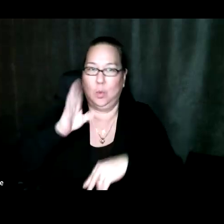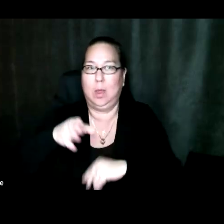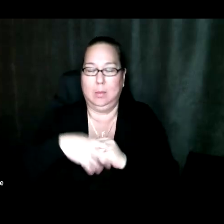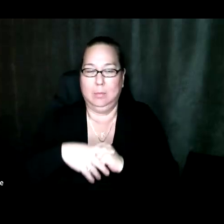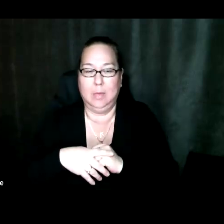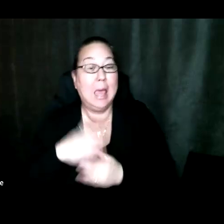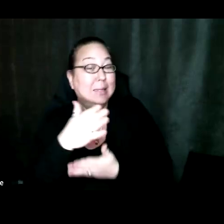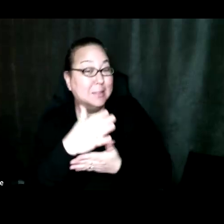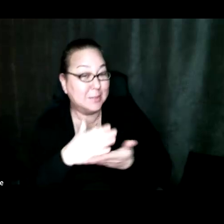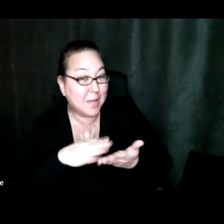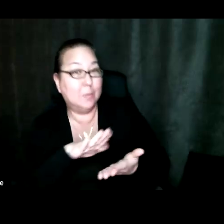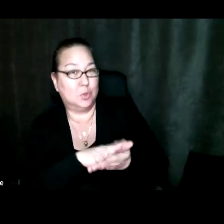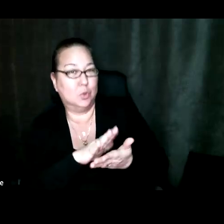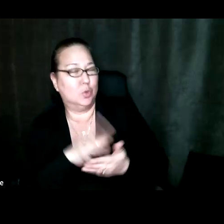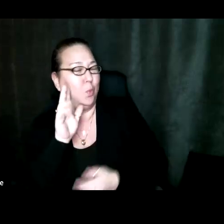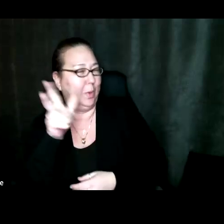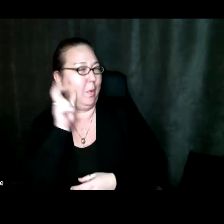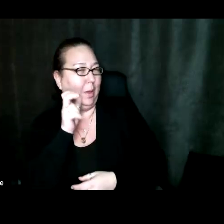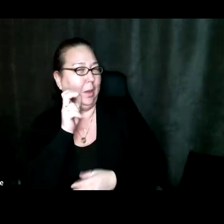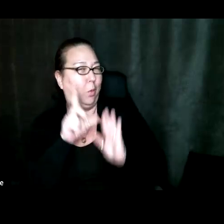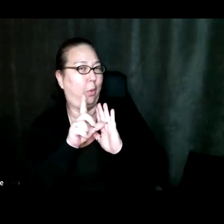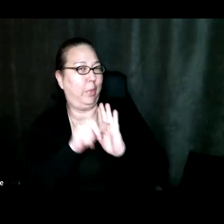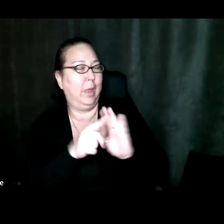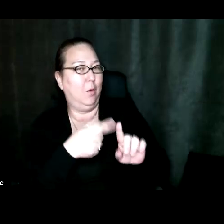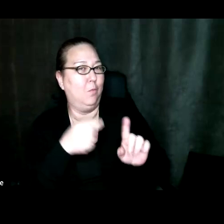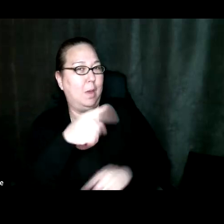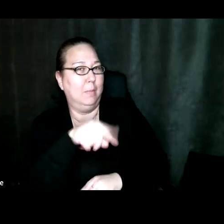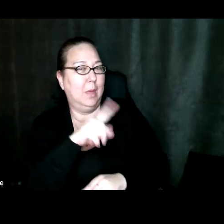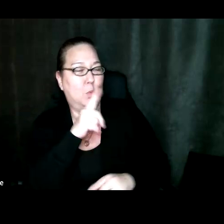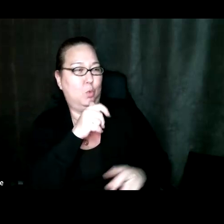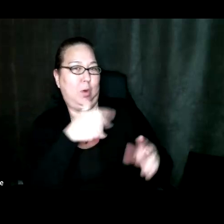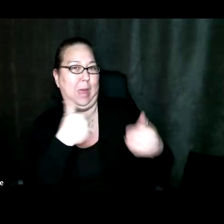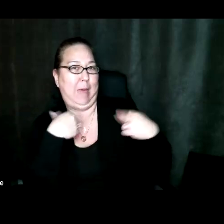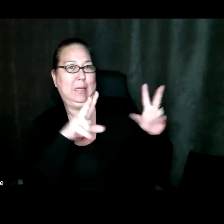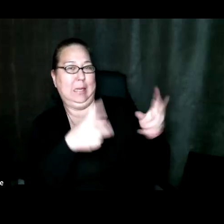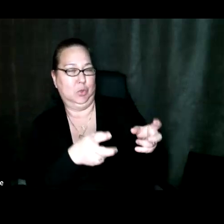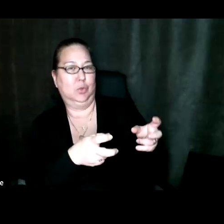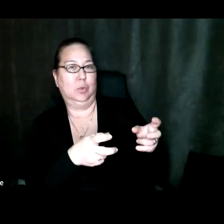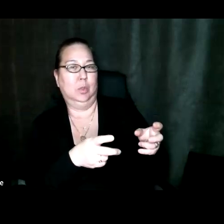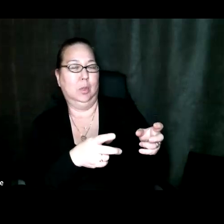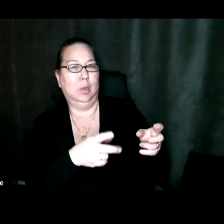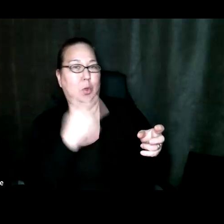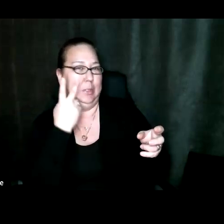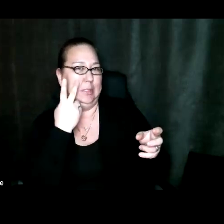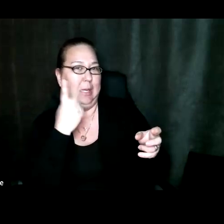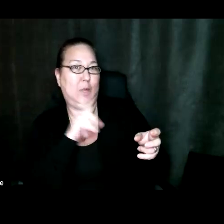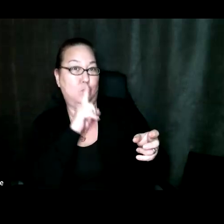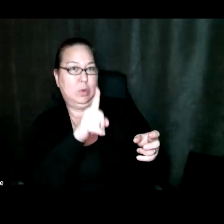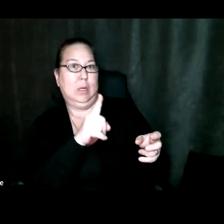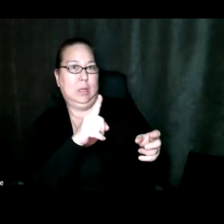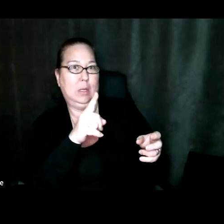will inevitably sort of hear from them and work with them on issues, who are seeing real reductions